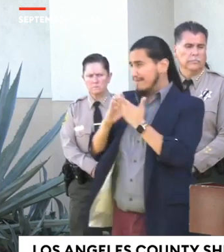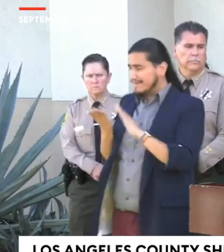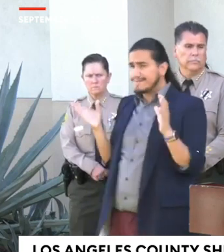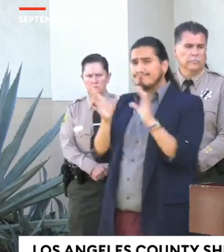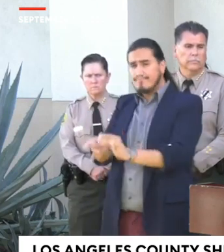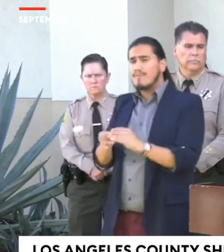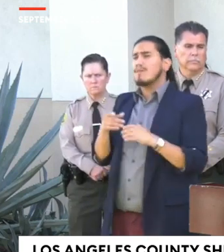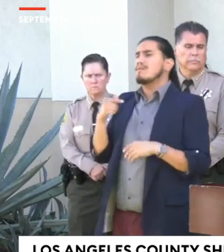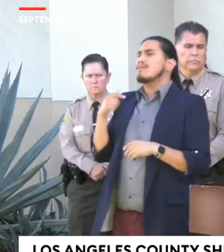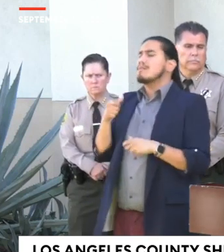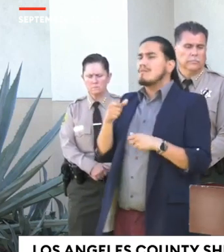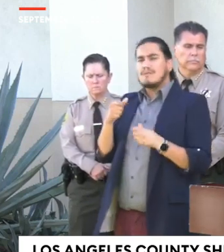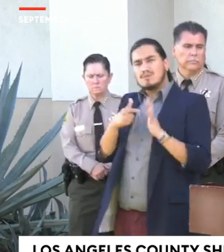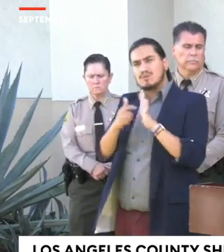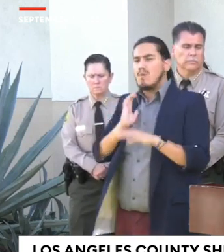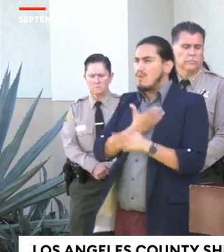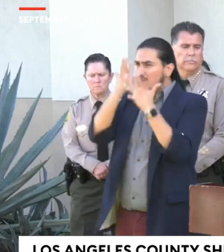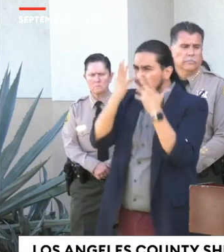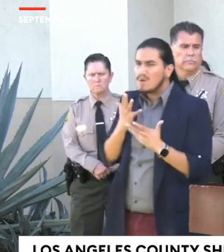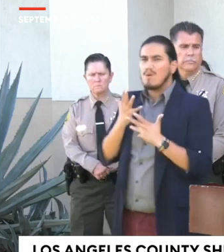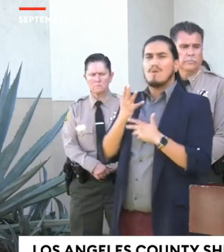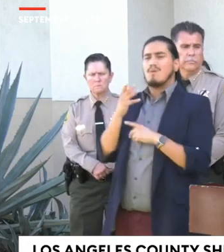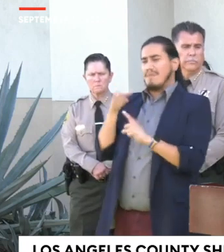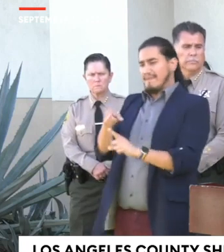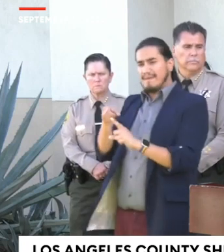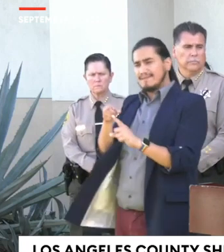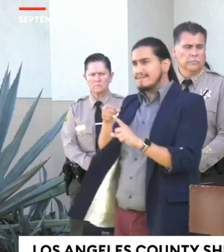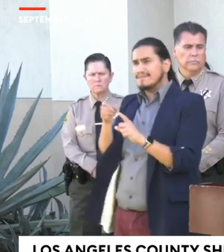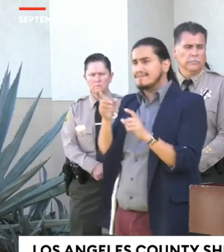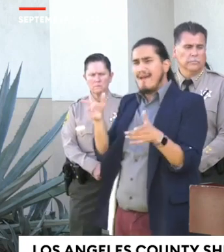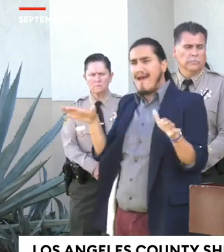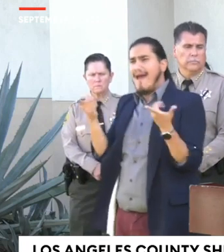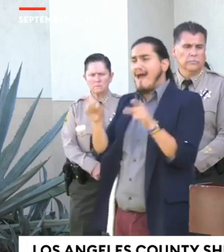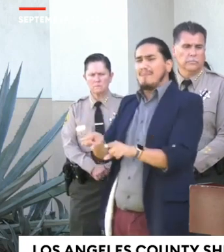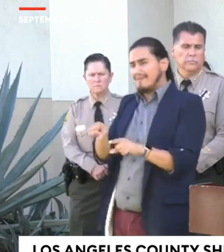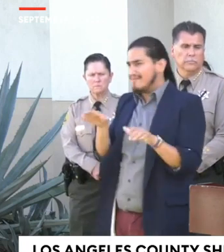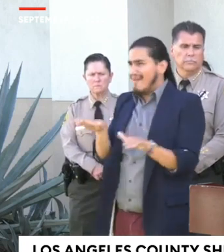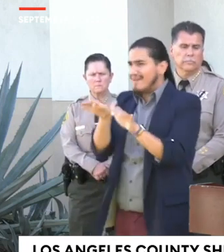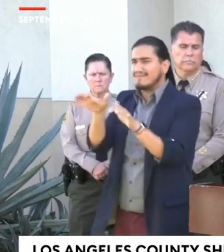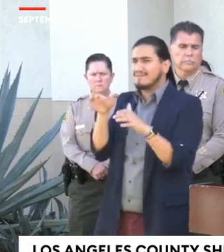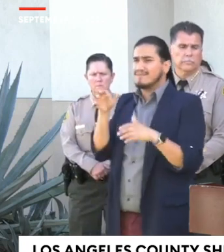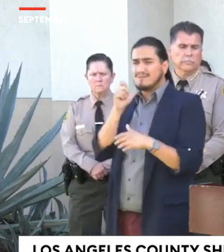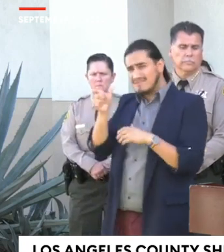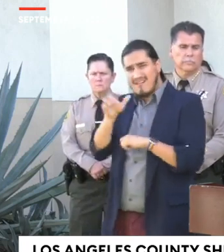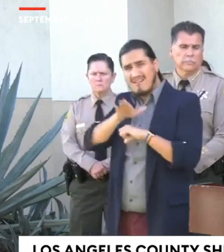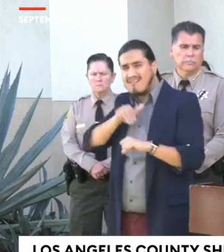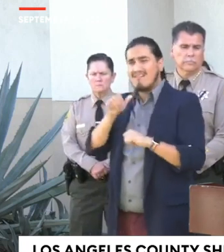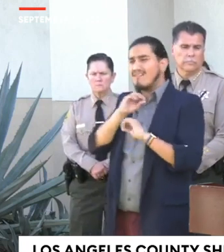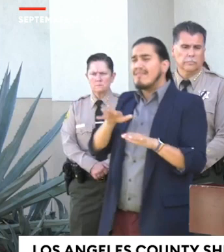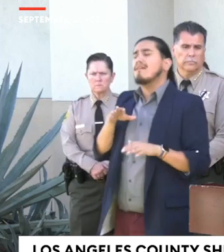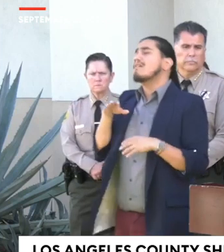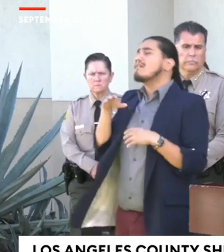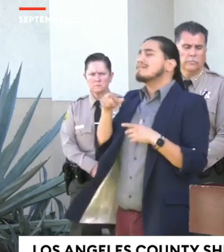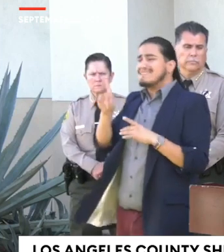have profound sorrow regarding this unacceptable and unprovoked attack. Our hearts go out to Clink's family,